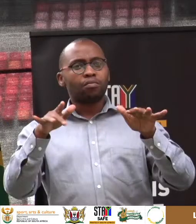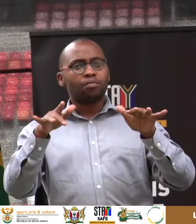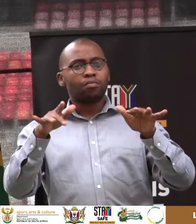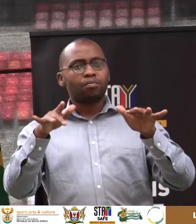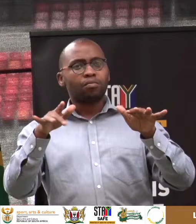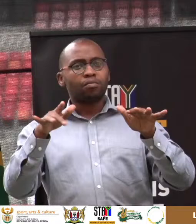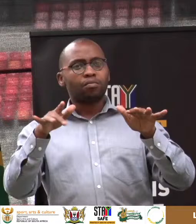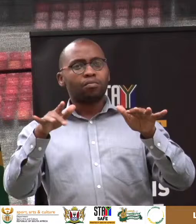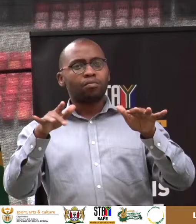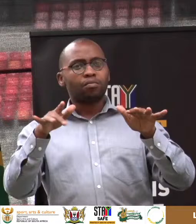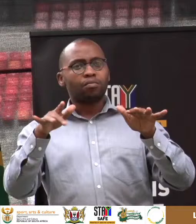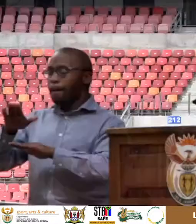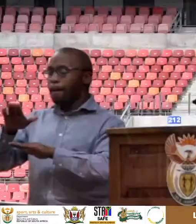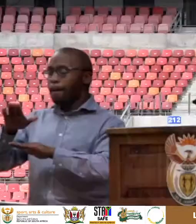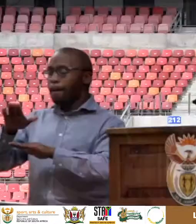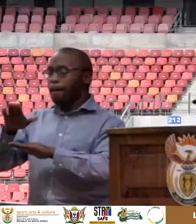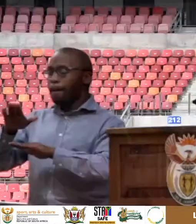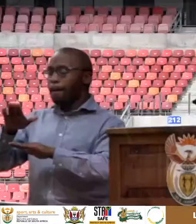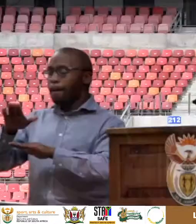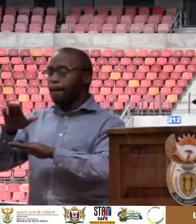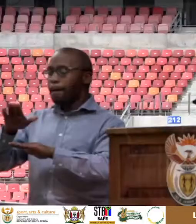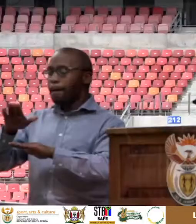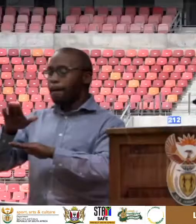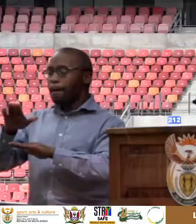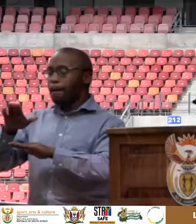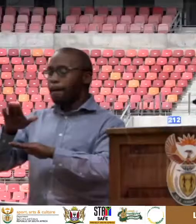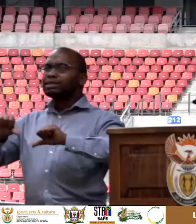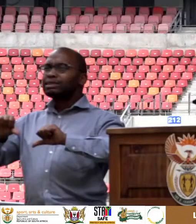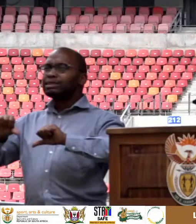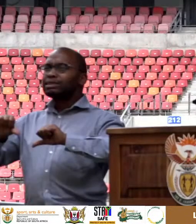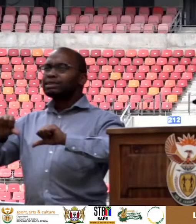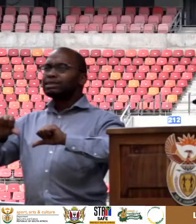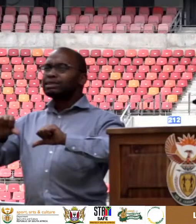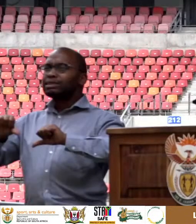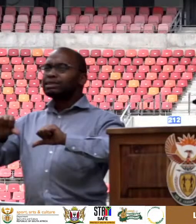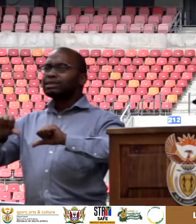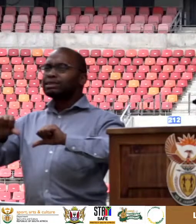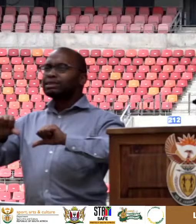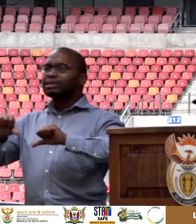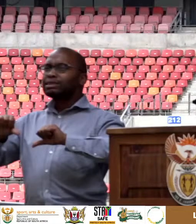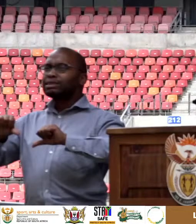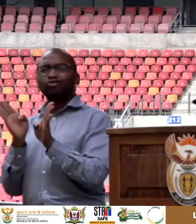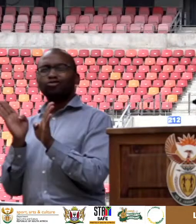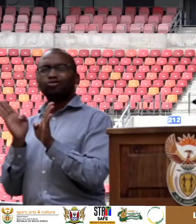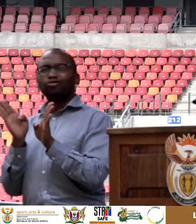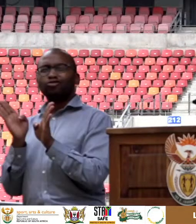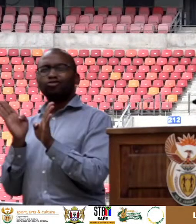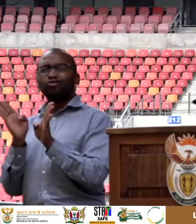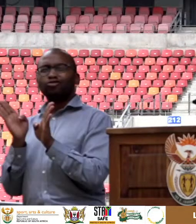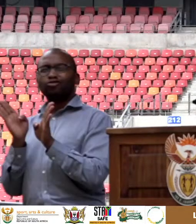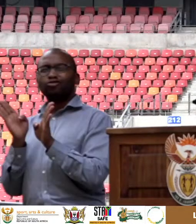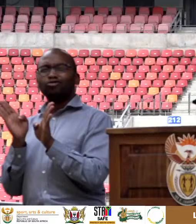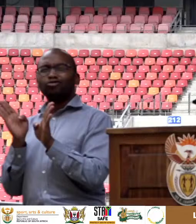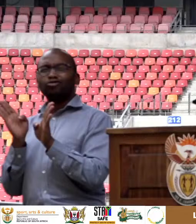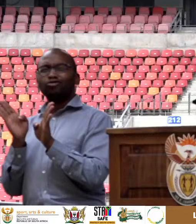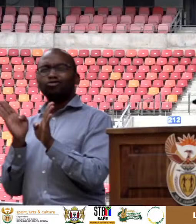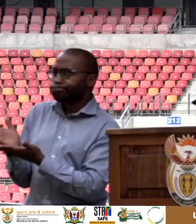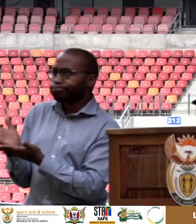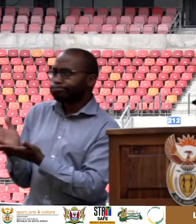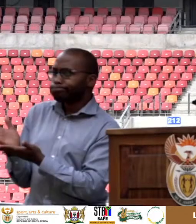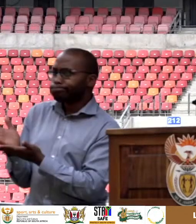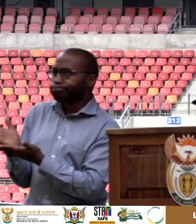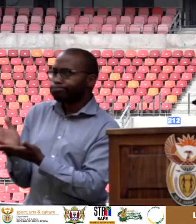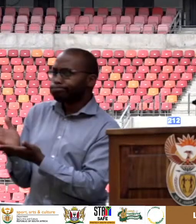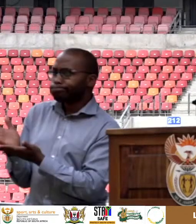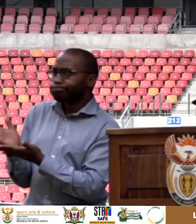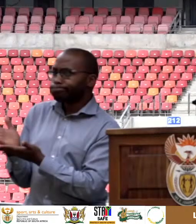to dispel the myths and misinformation about the vaccine. Starting from this weekend, the